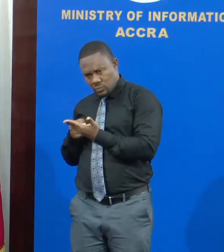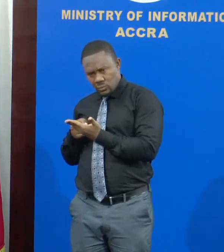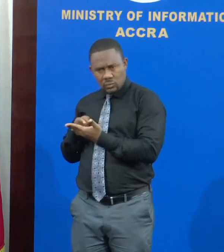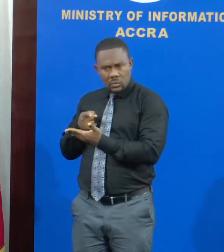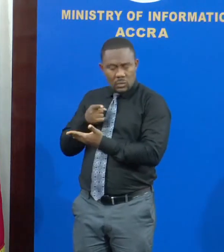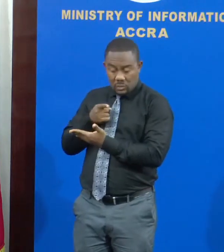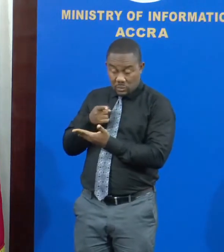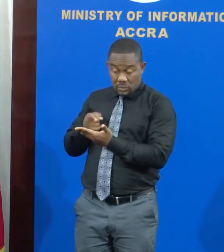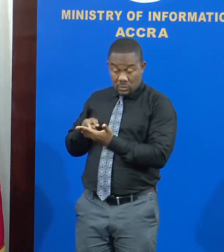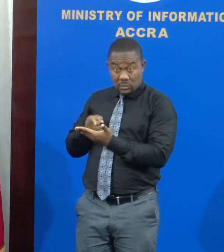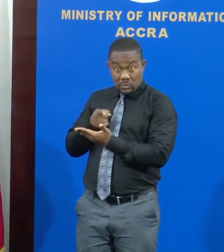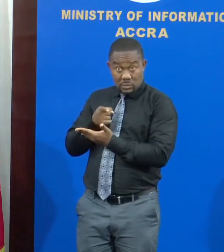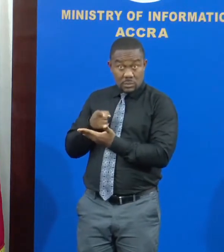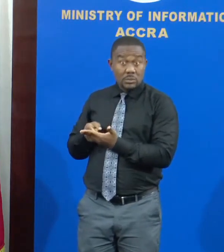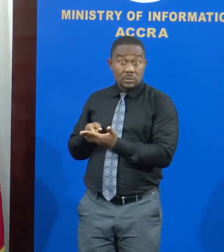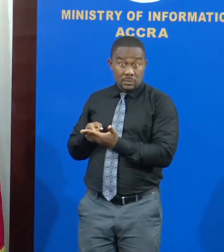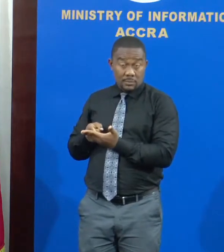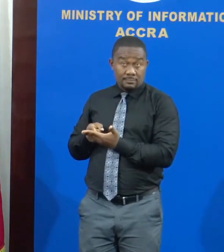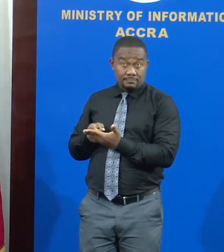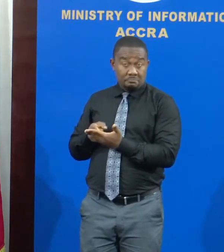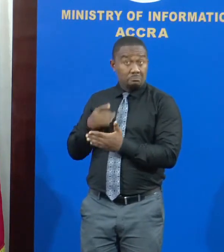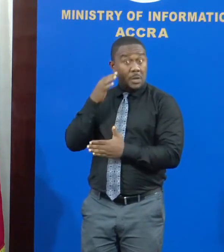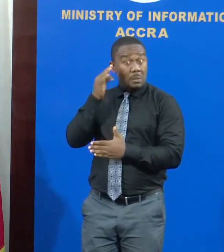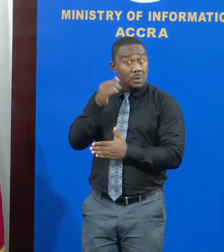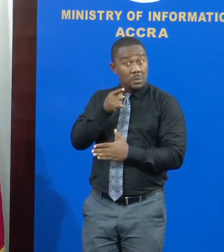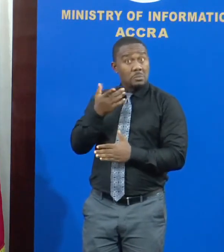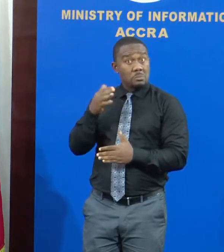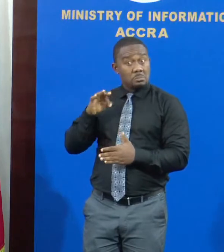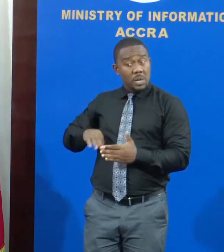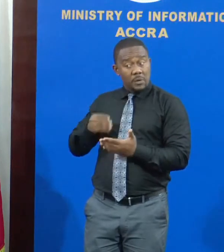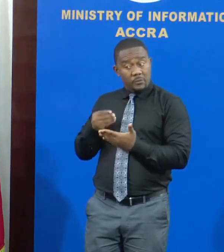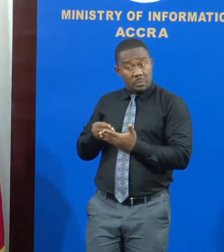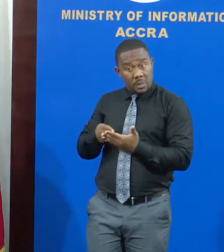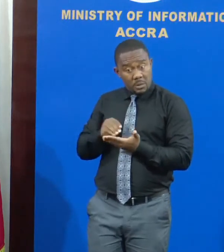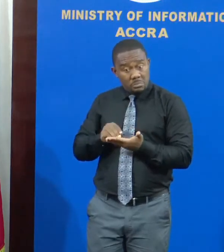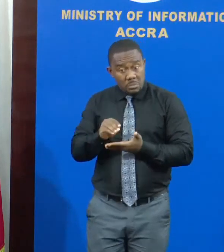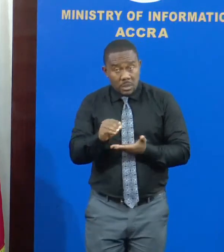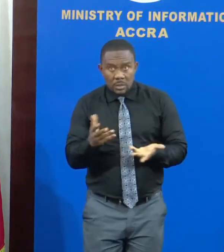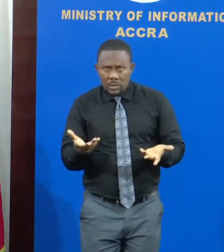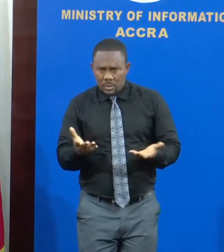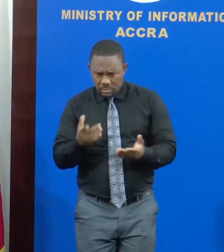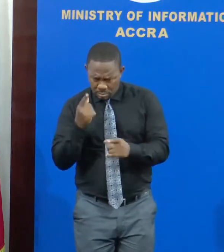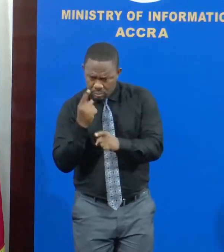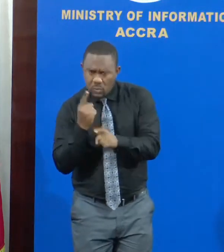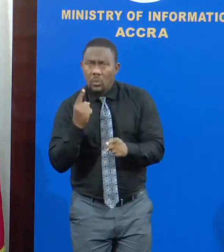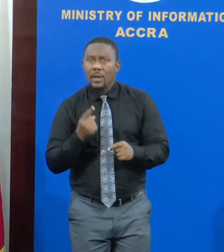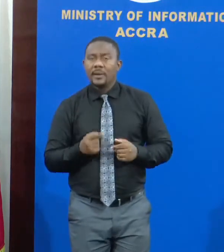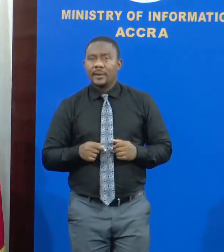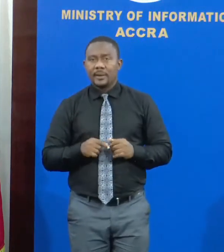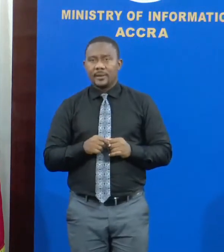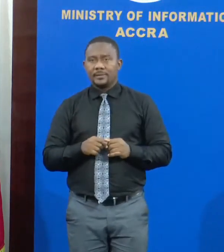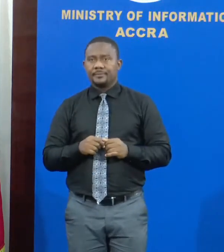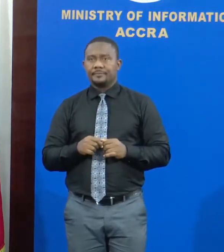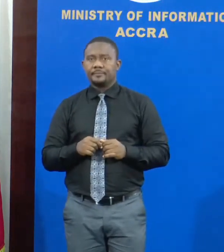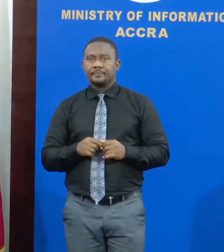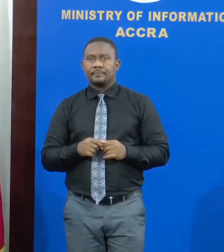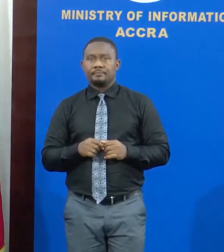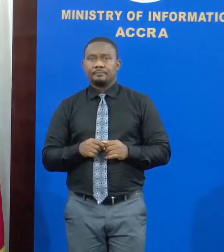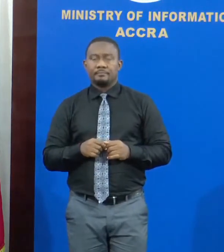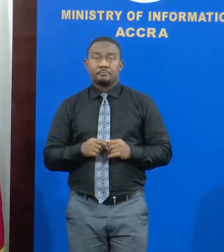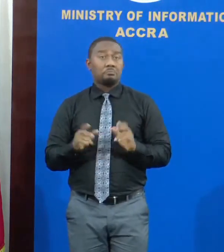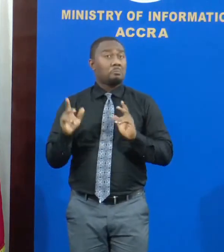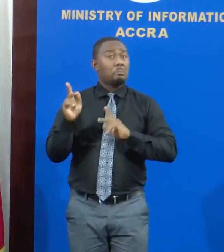who is going to come and claim a benefit, is who they say they are. We have people